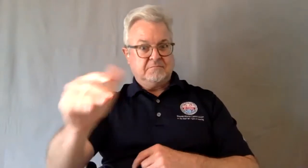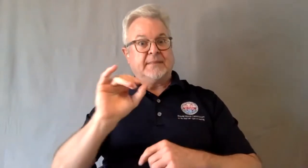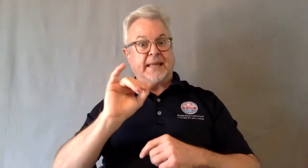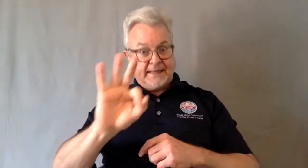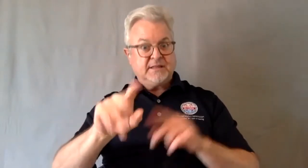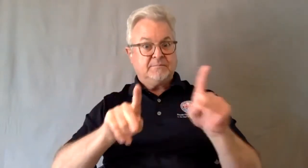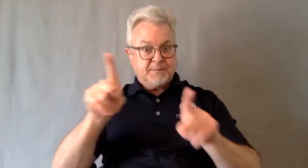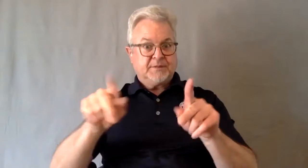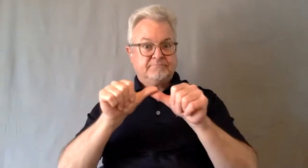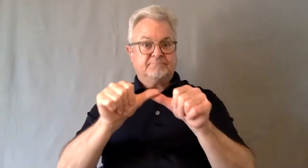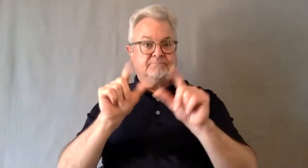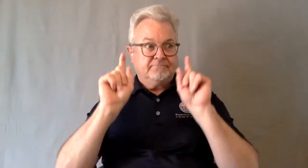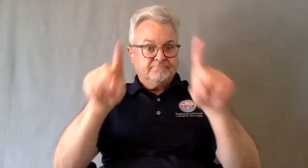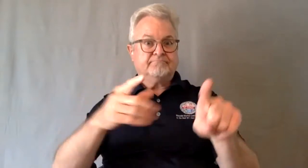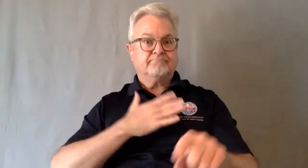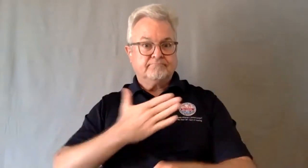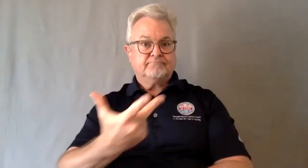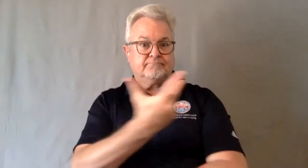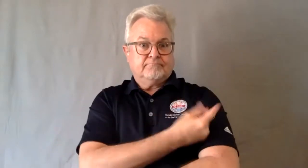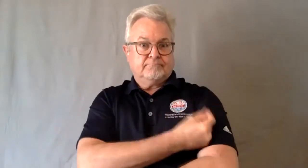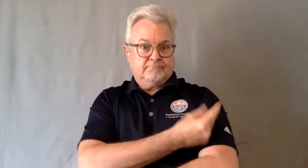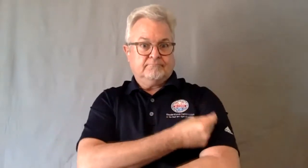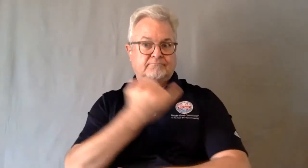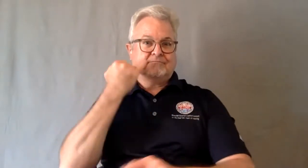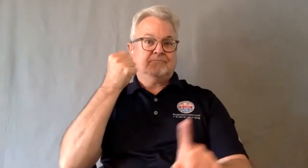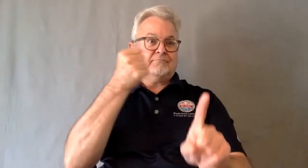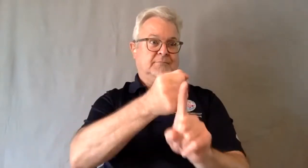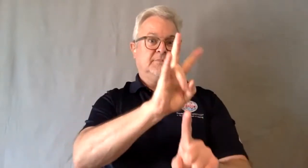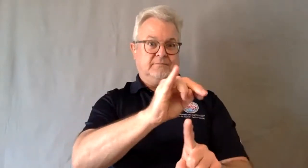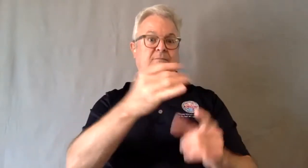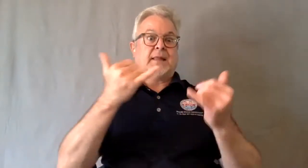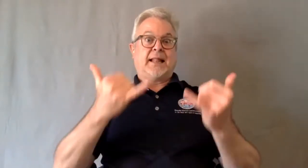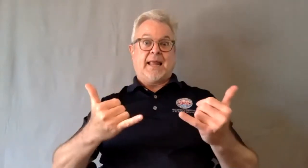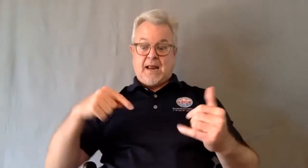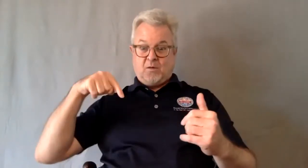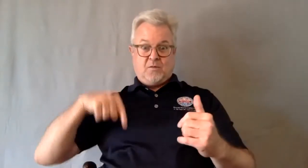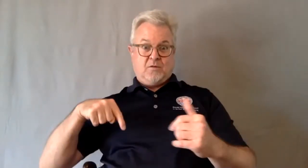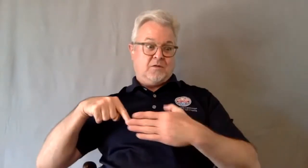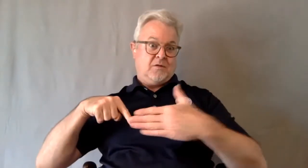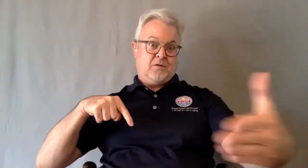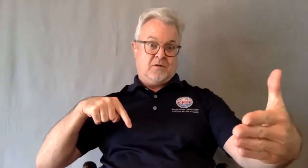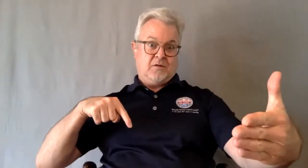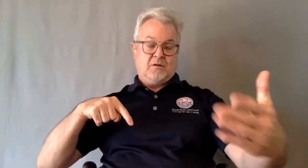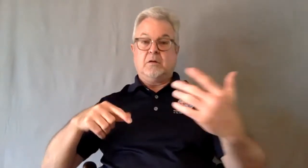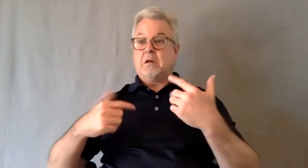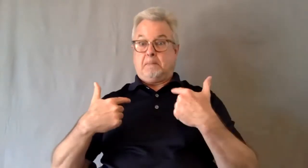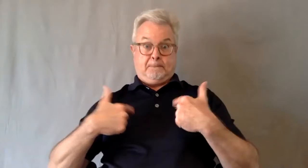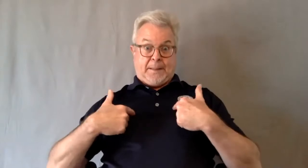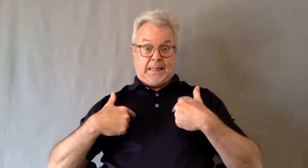70% benchmark by the end of the summer, potentially. If people continue to go and get the vaccination between now and